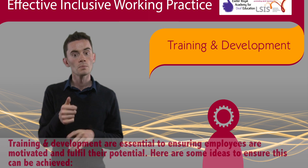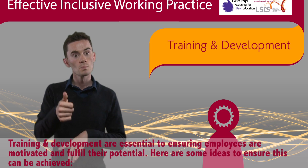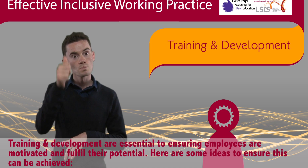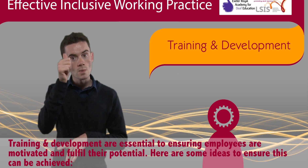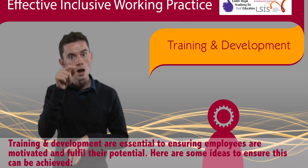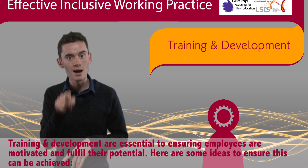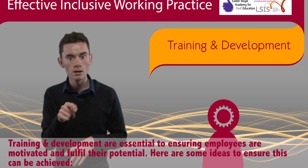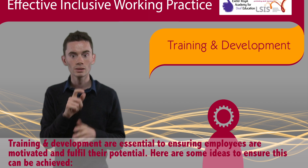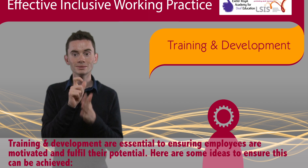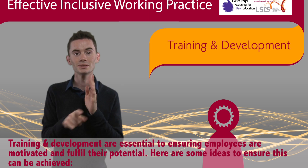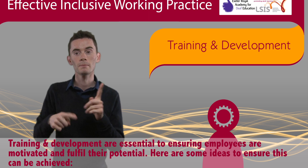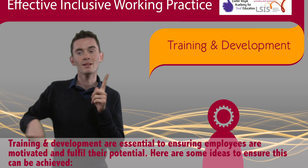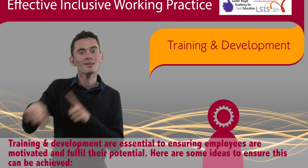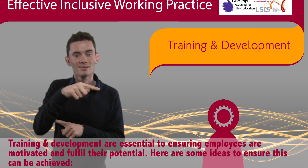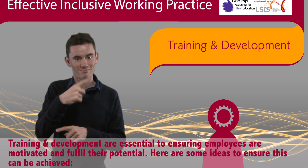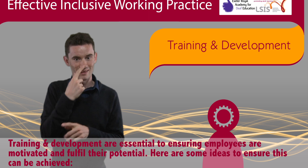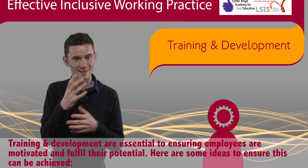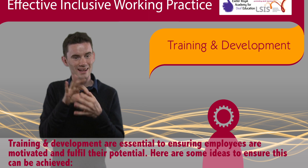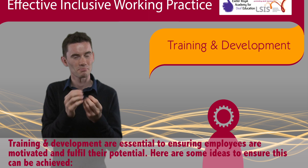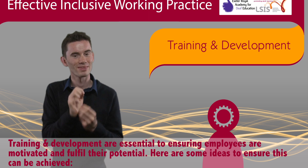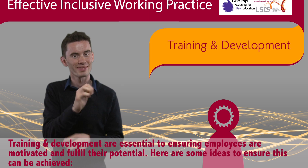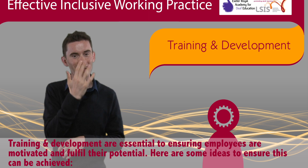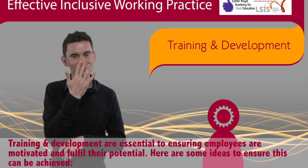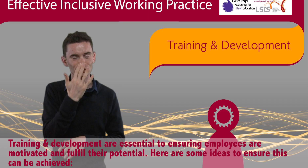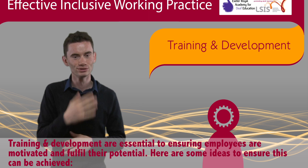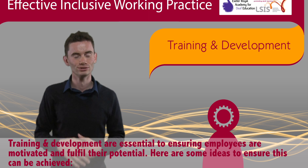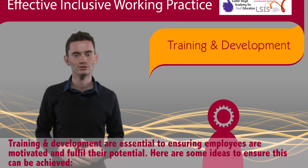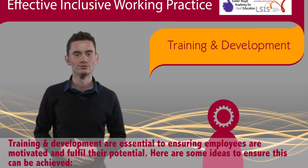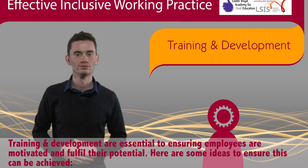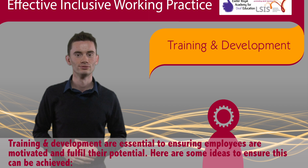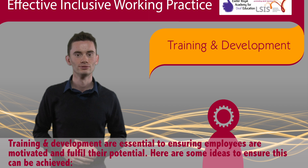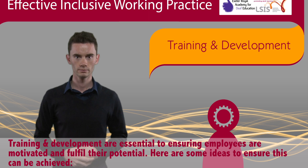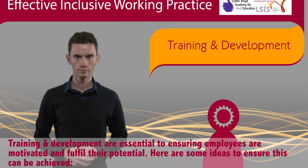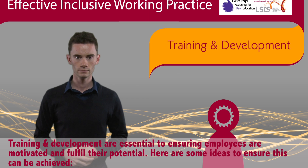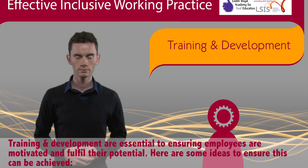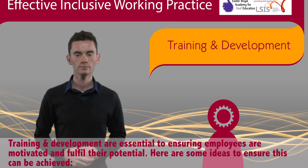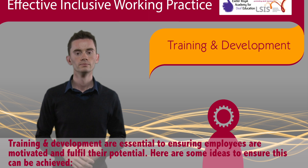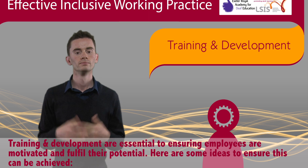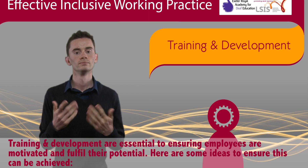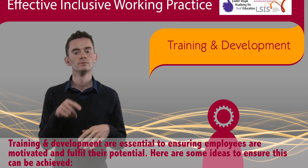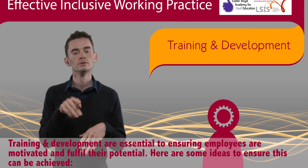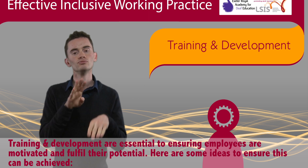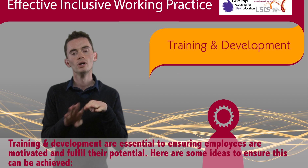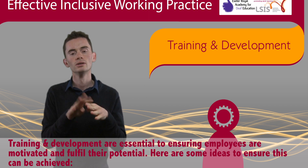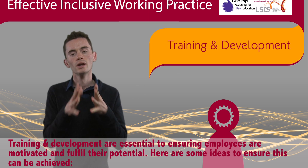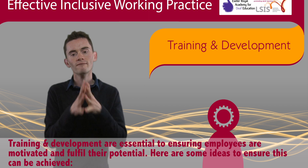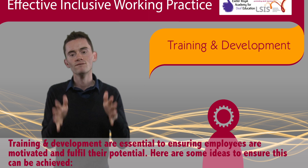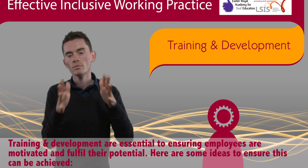Training and development are essential to ensuring employees are motivated and fulfil their potential. Here are some ideas